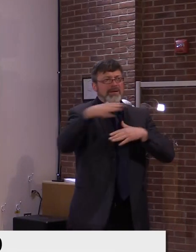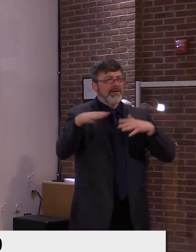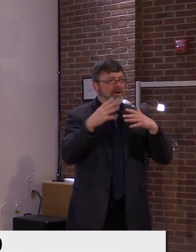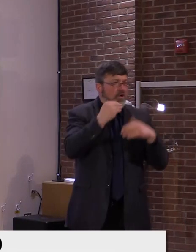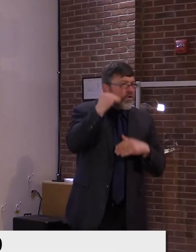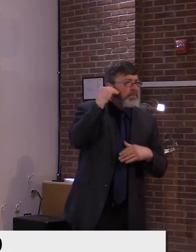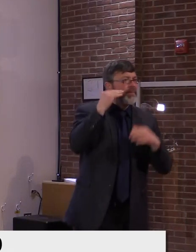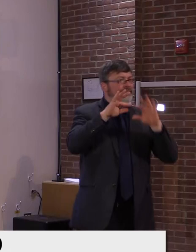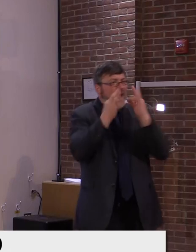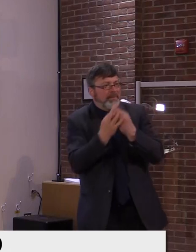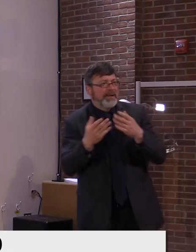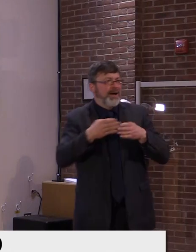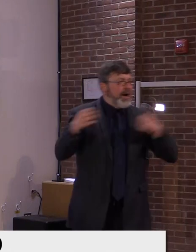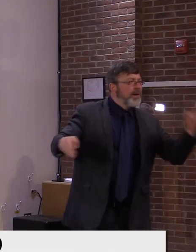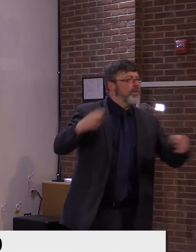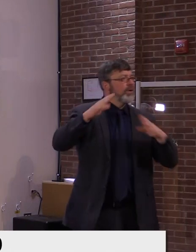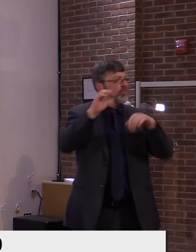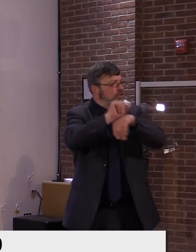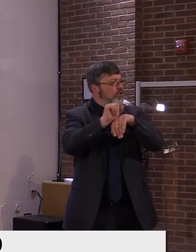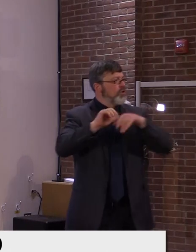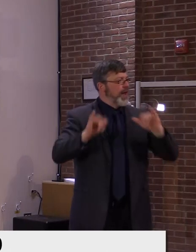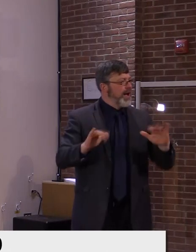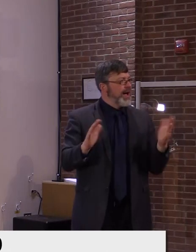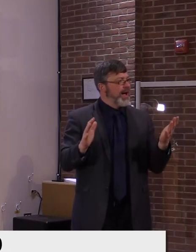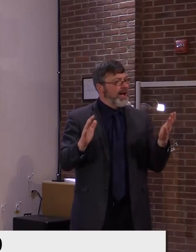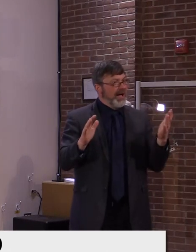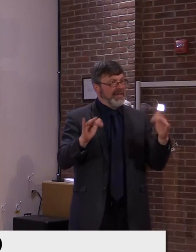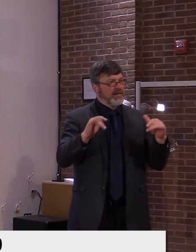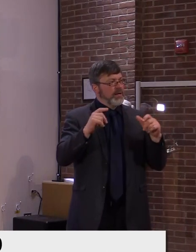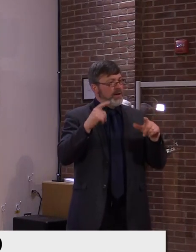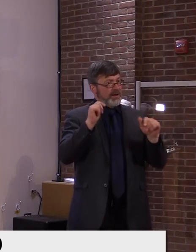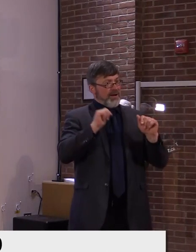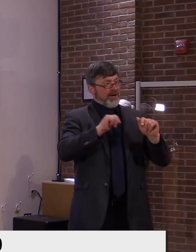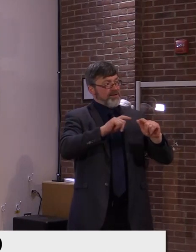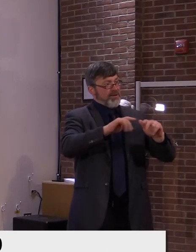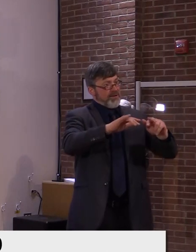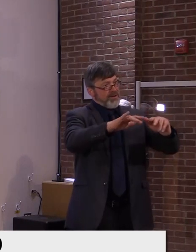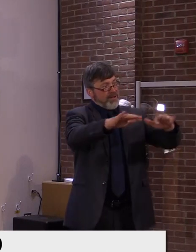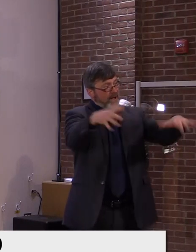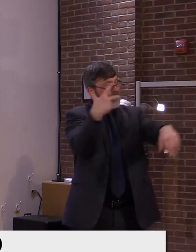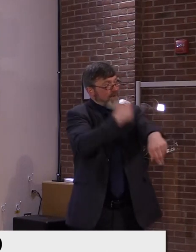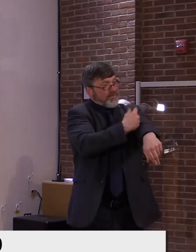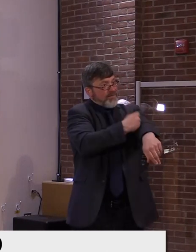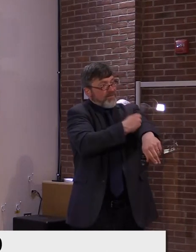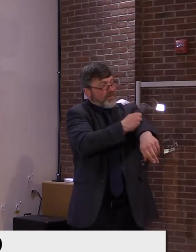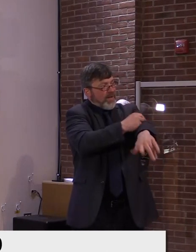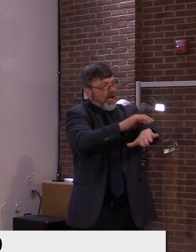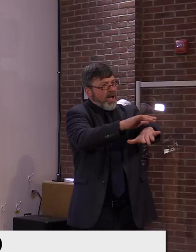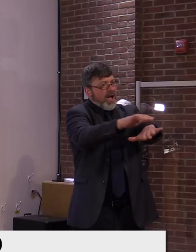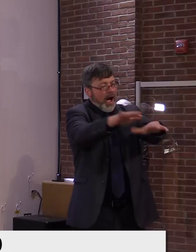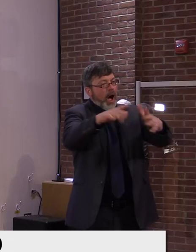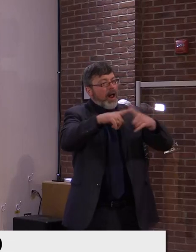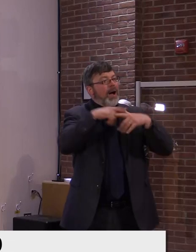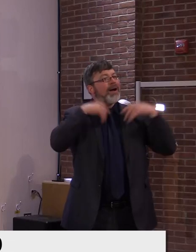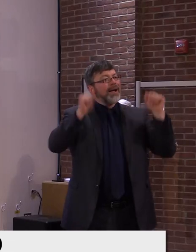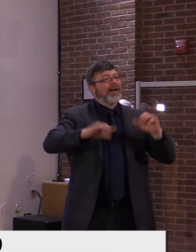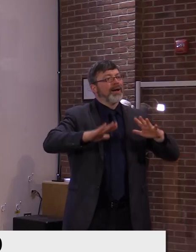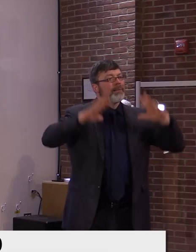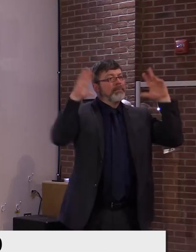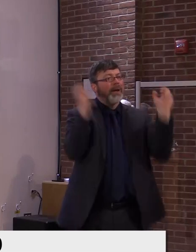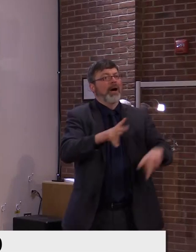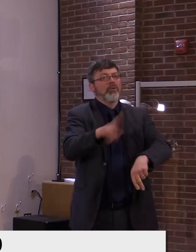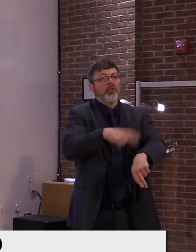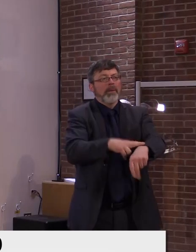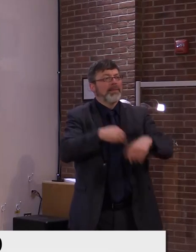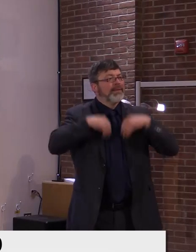closer to moving past the COVID-19 pandemic. And when you do get vaccinated, please remember, your first shot is